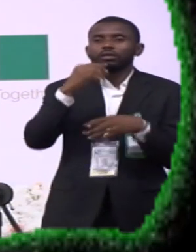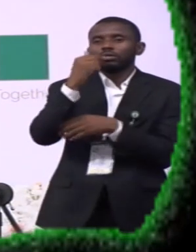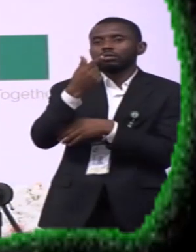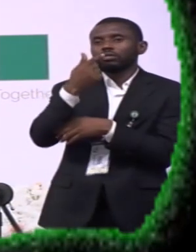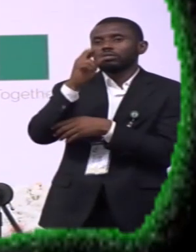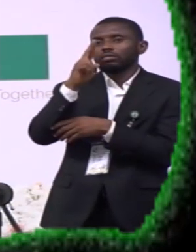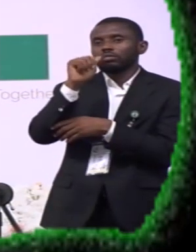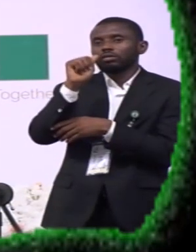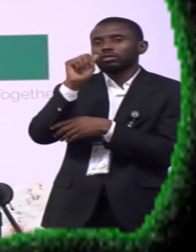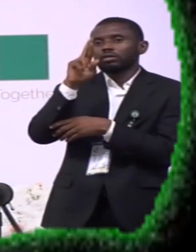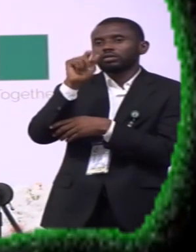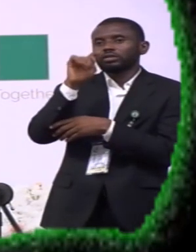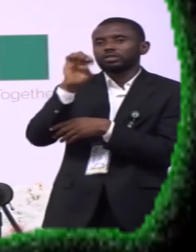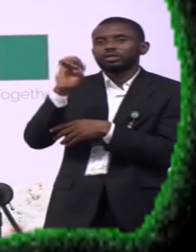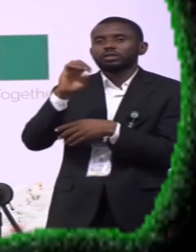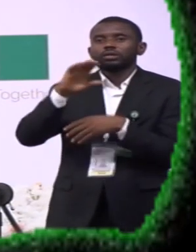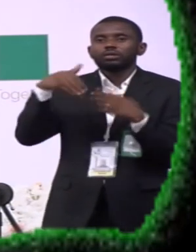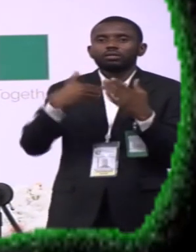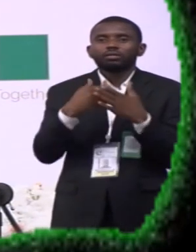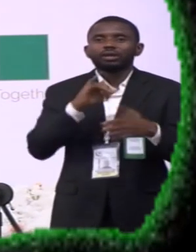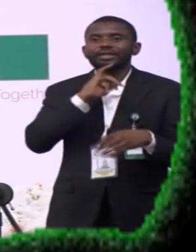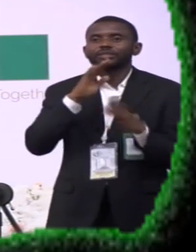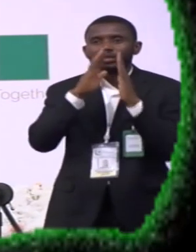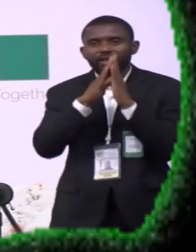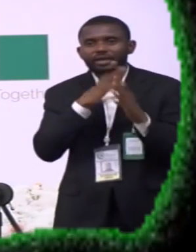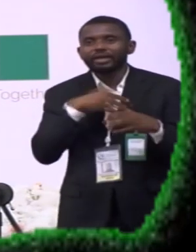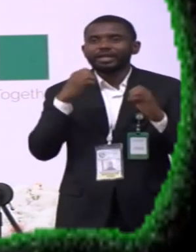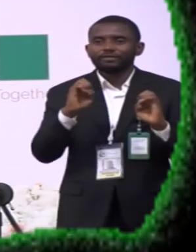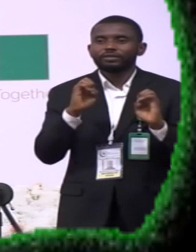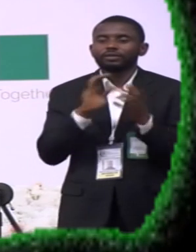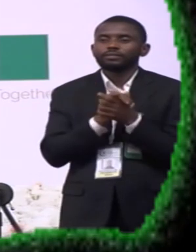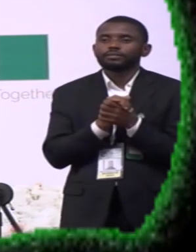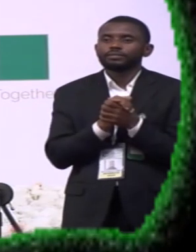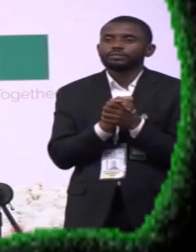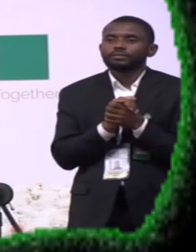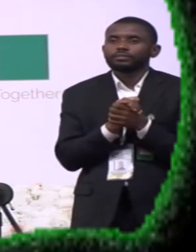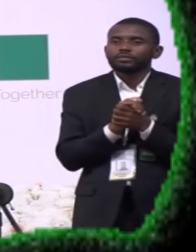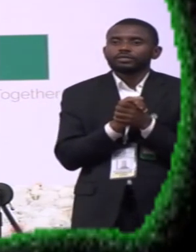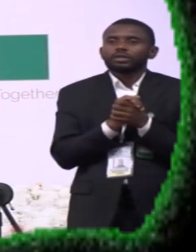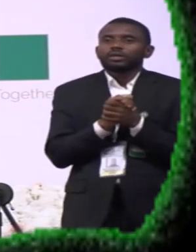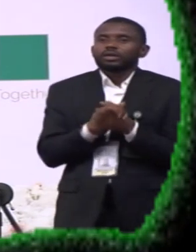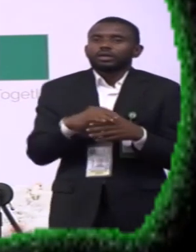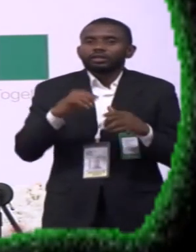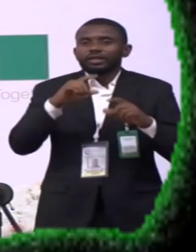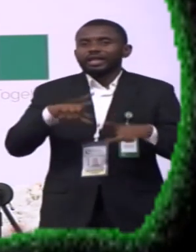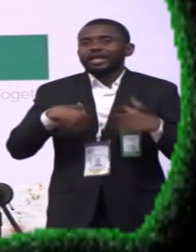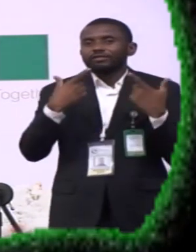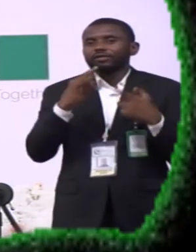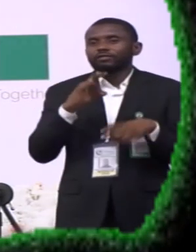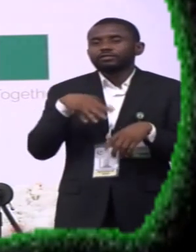prayer with effort. The third point is a lesson in the life of Ashwaju to the rest of